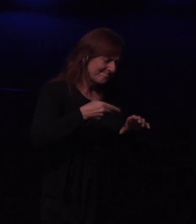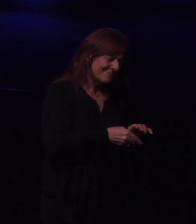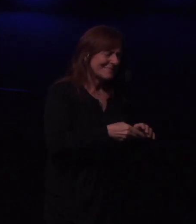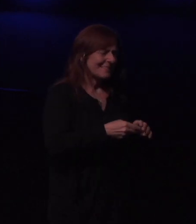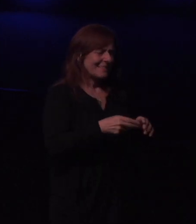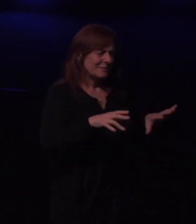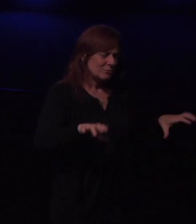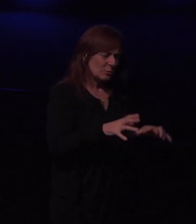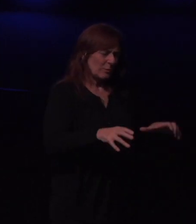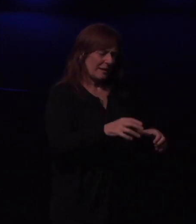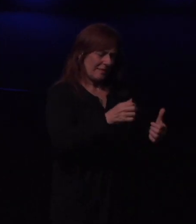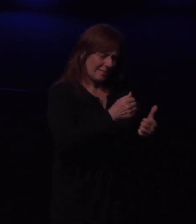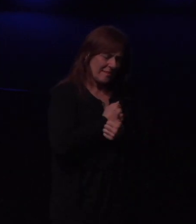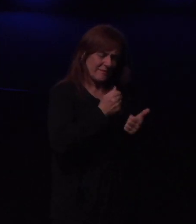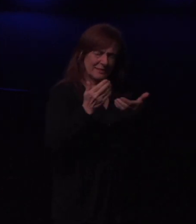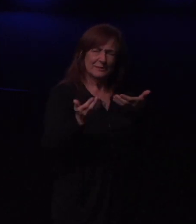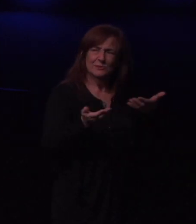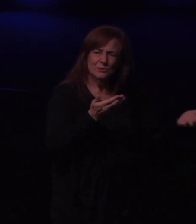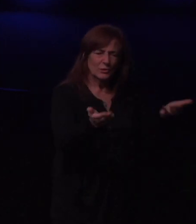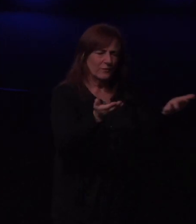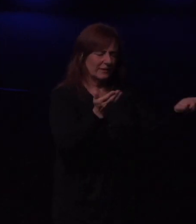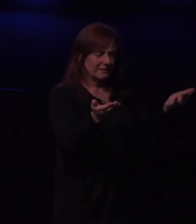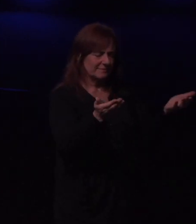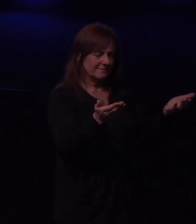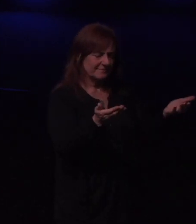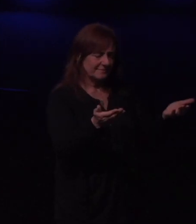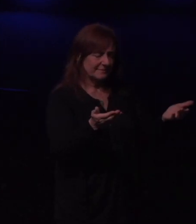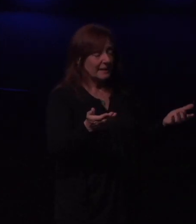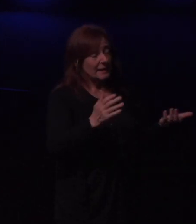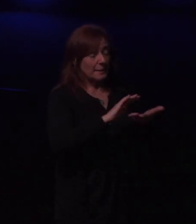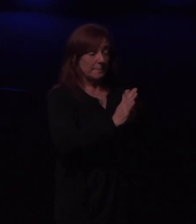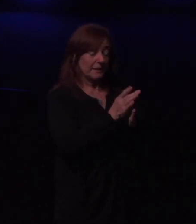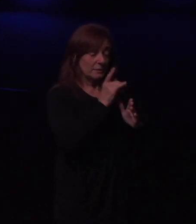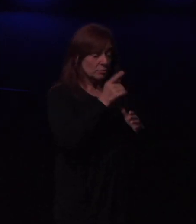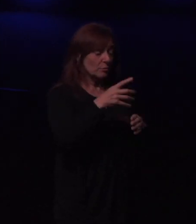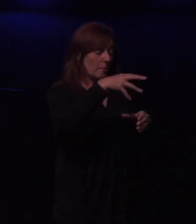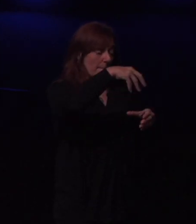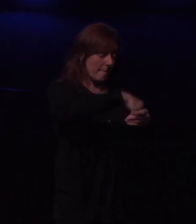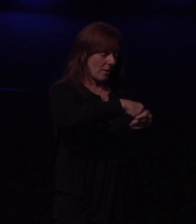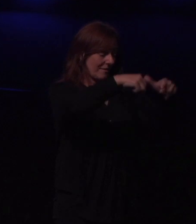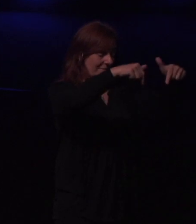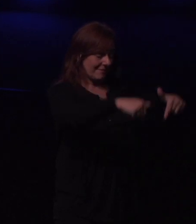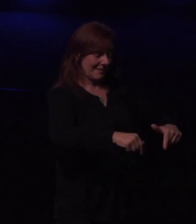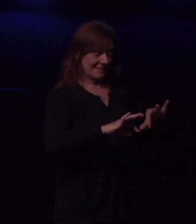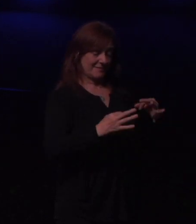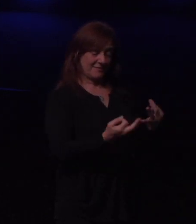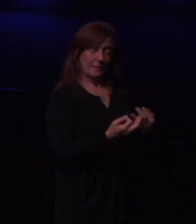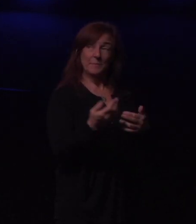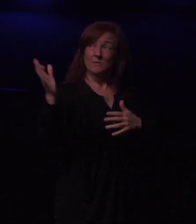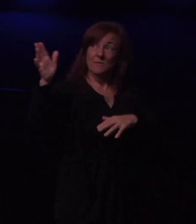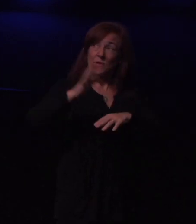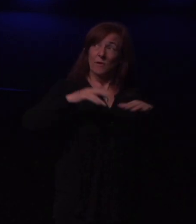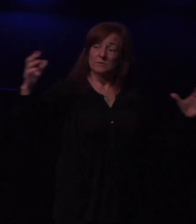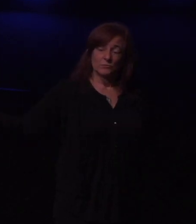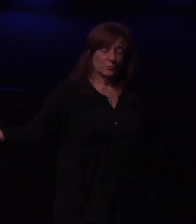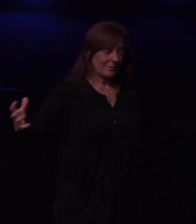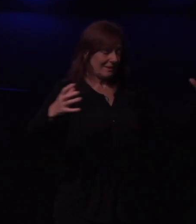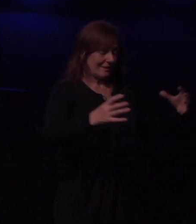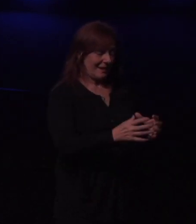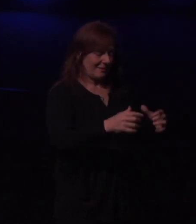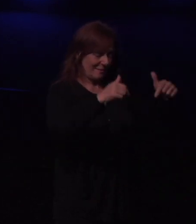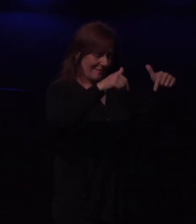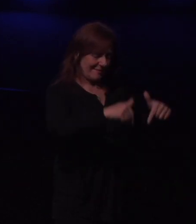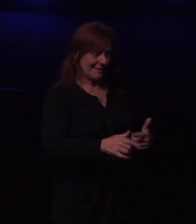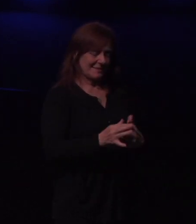to loving and serving and being a true part of this family that you've called together, this